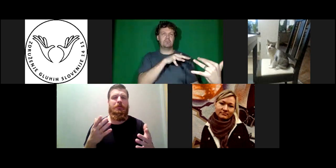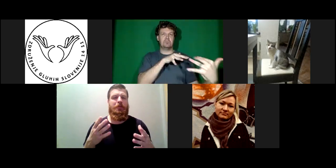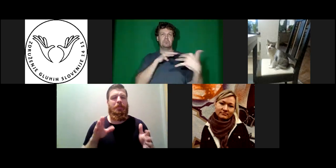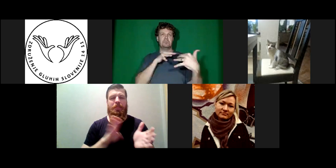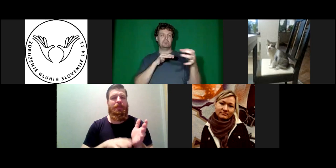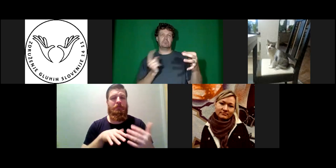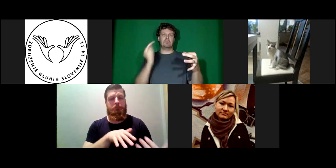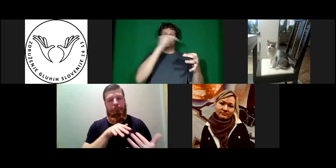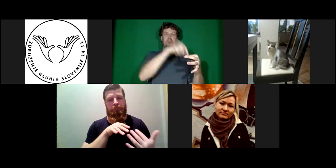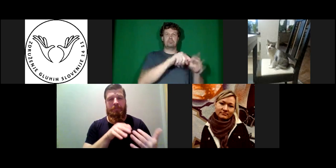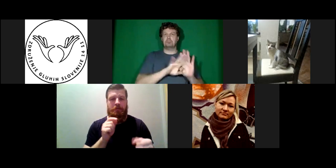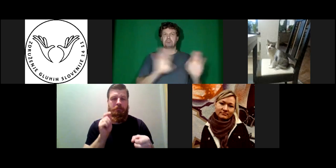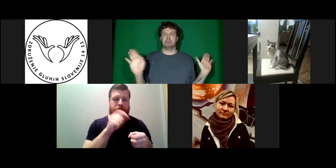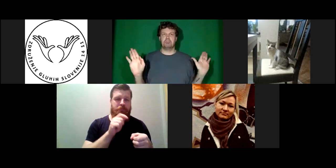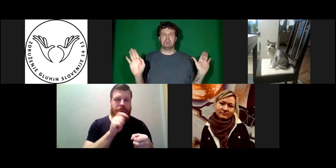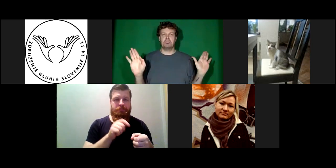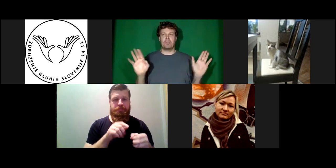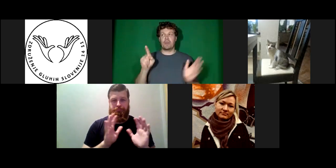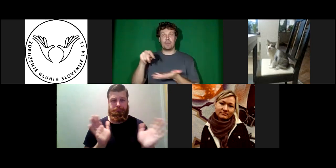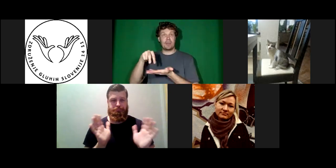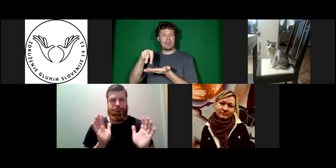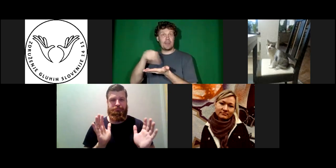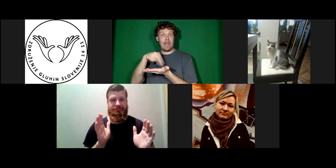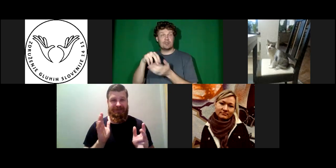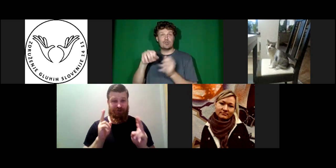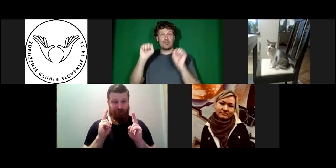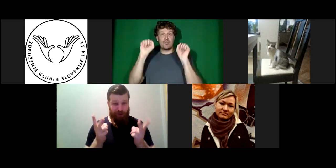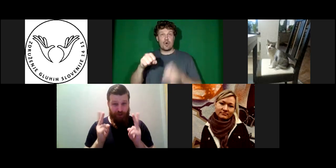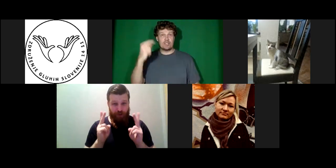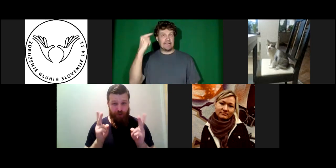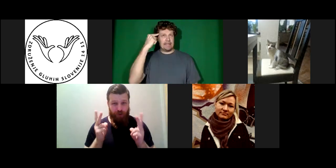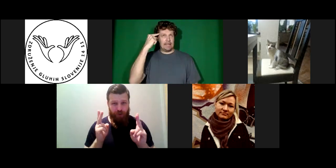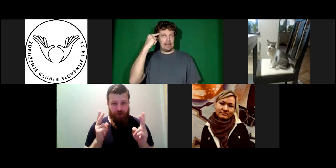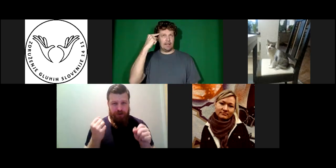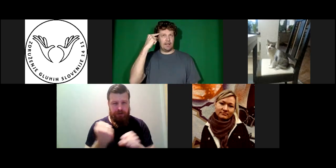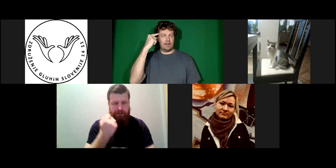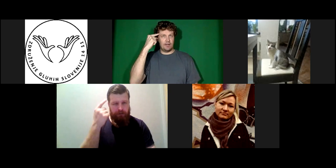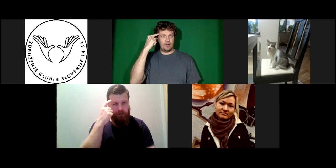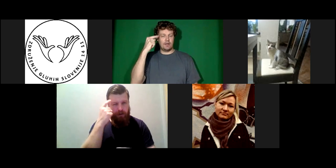Because the basketball training is back and forth, two teams, you score a goal and you're done.